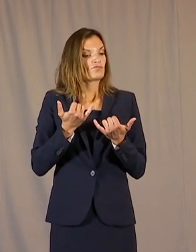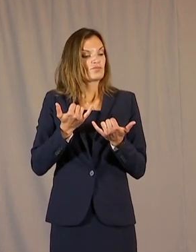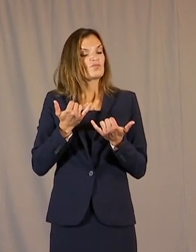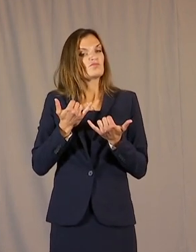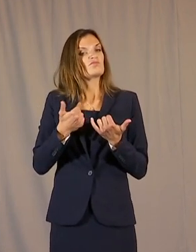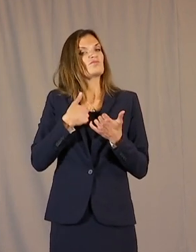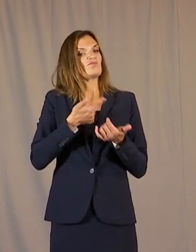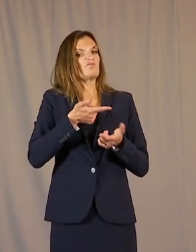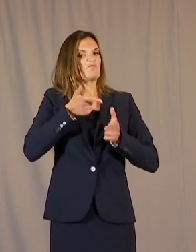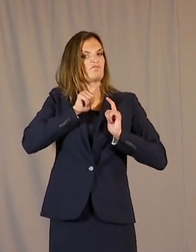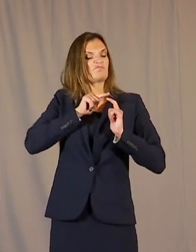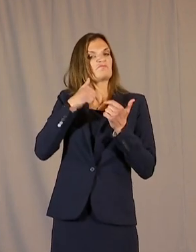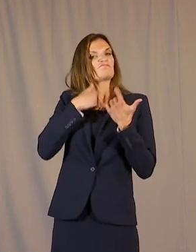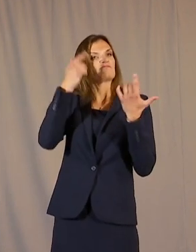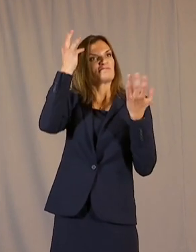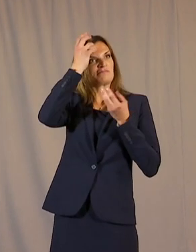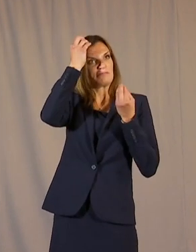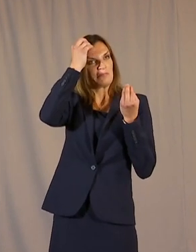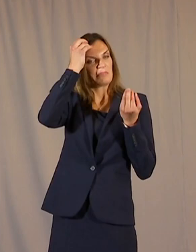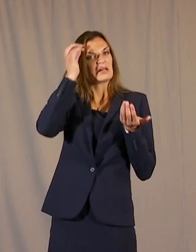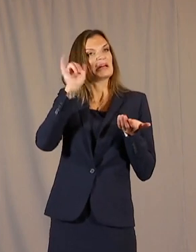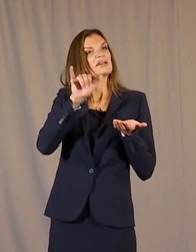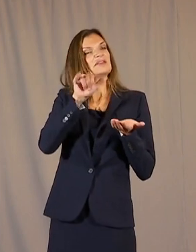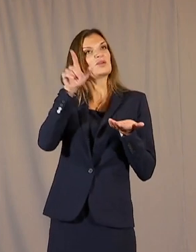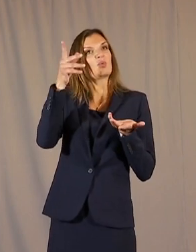takeaways. Hopefully you have them written down.